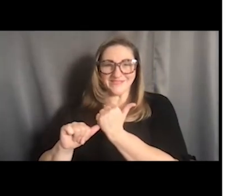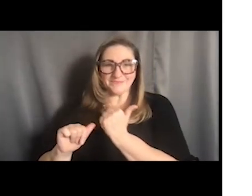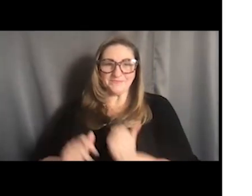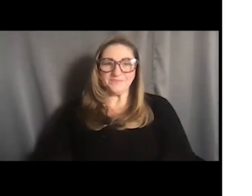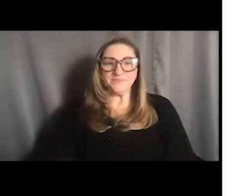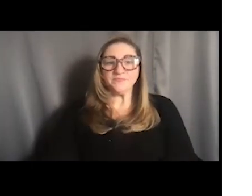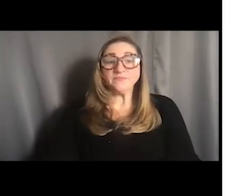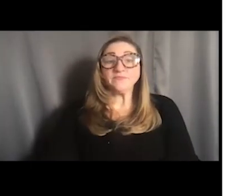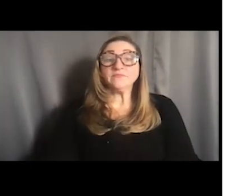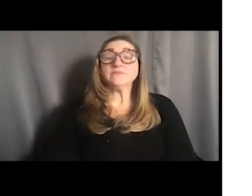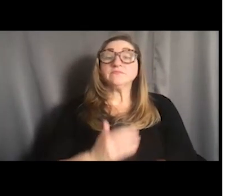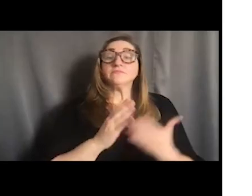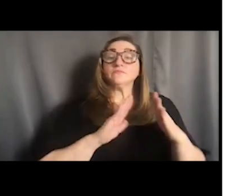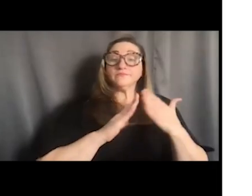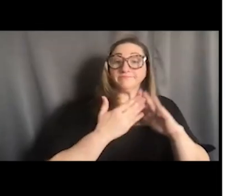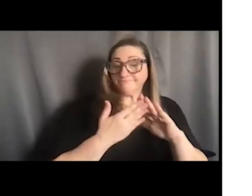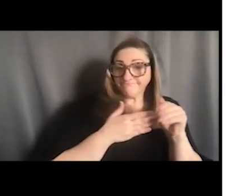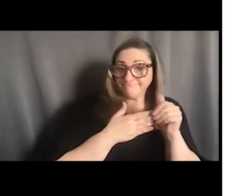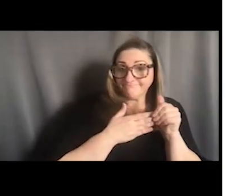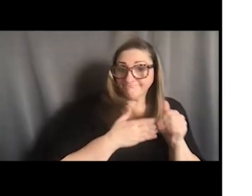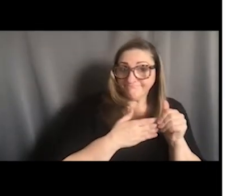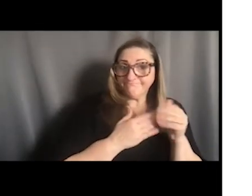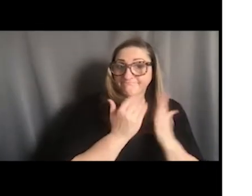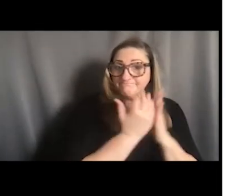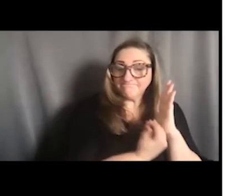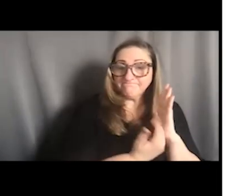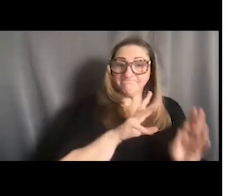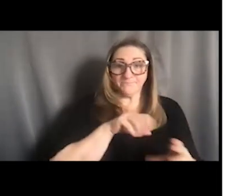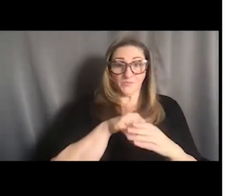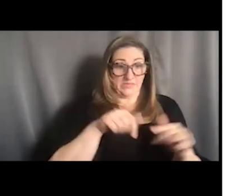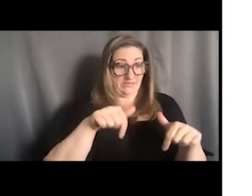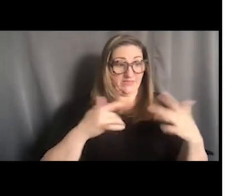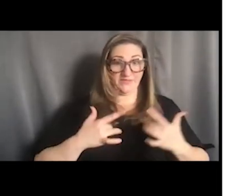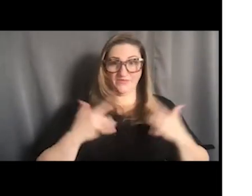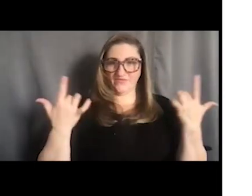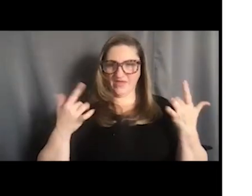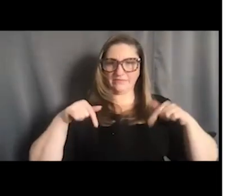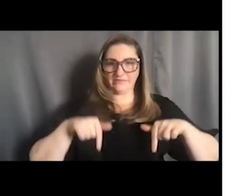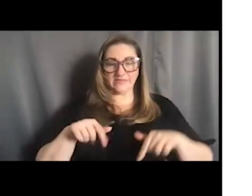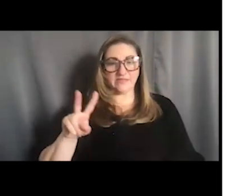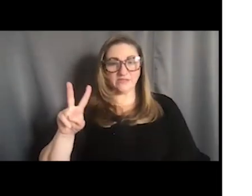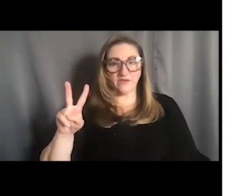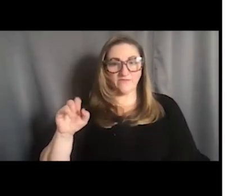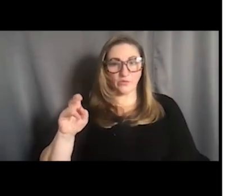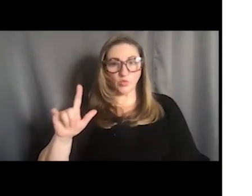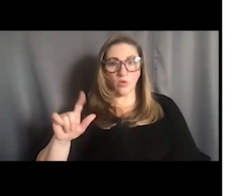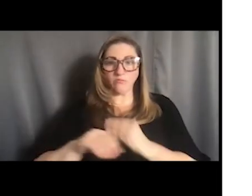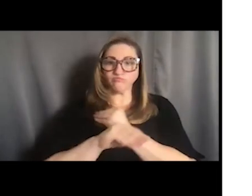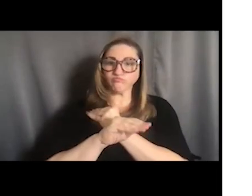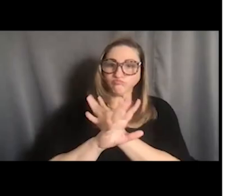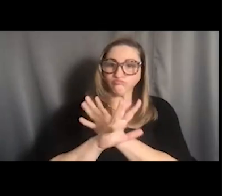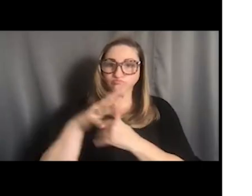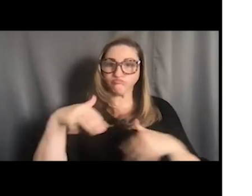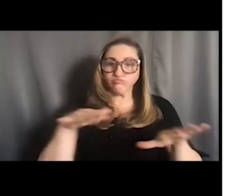Some community guidelines for our call today. So by participating in this event, you are entering a virtual space of learning and